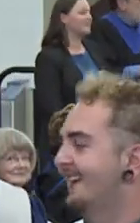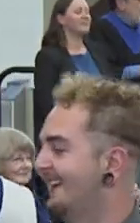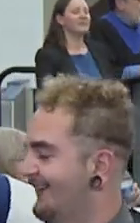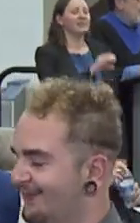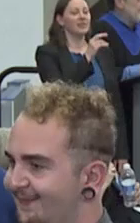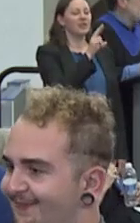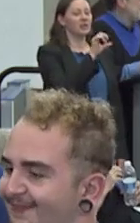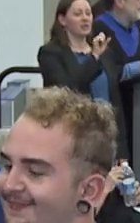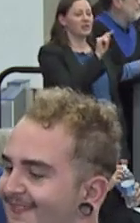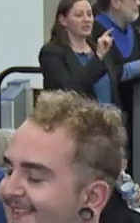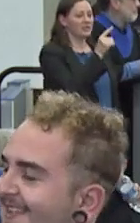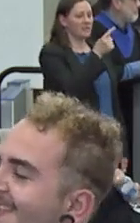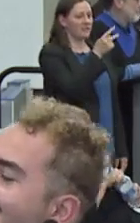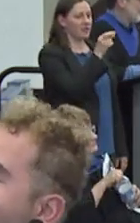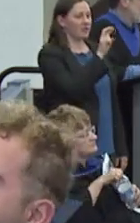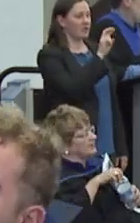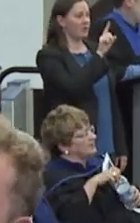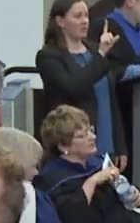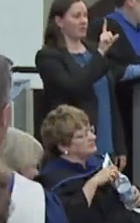Christopher Lee.